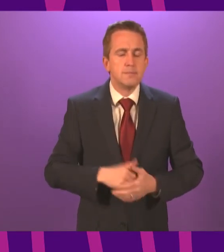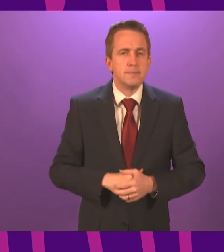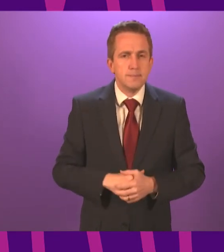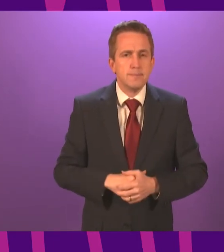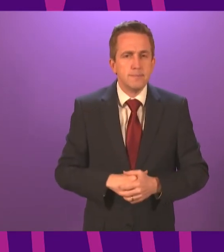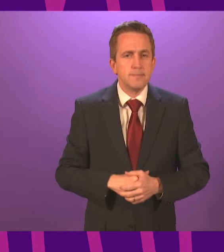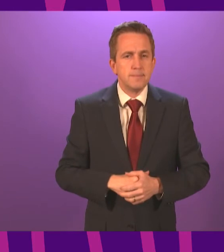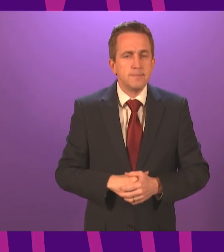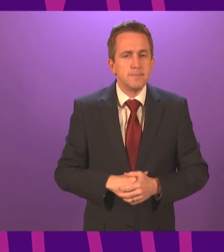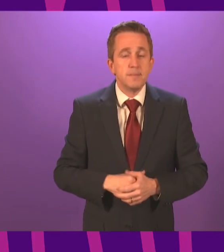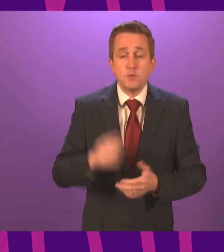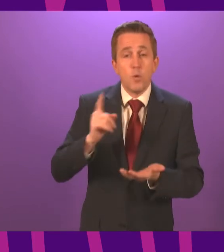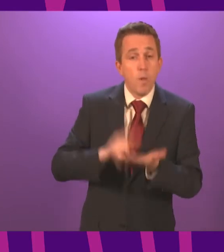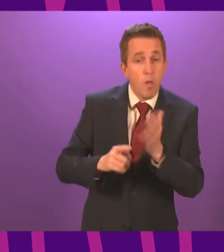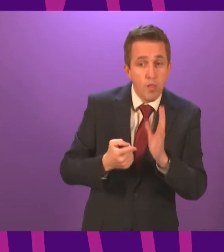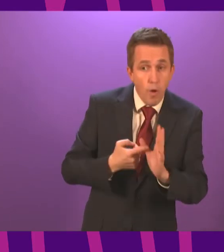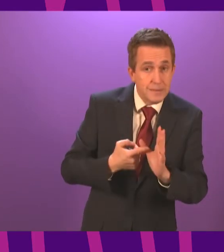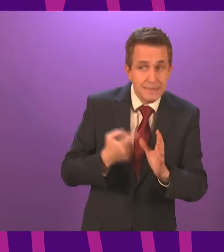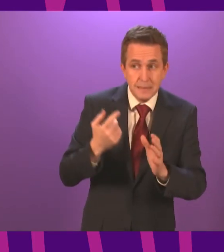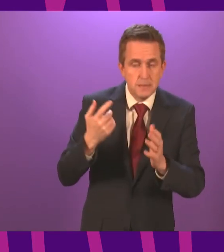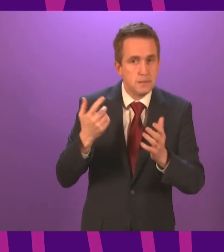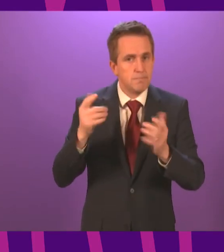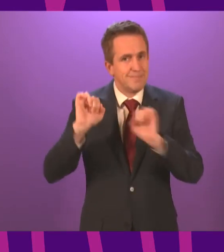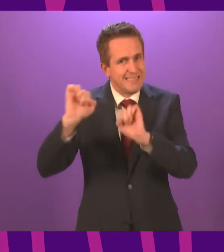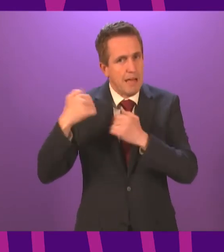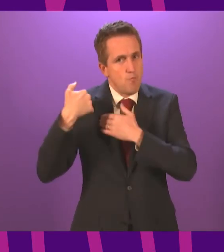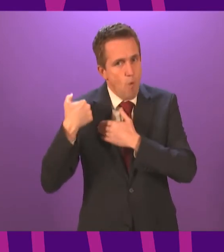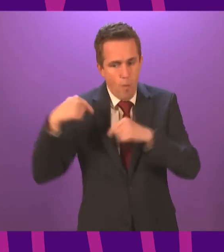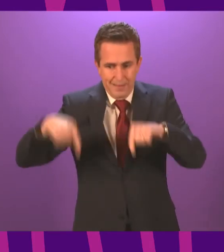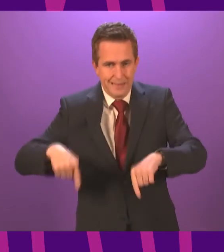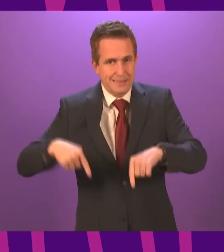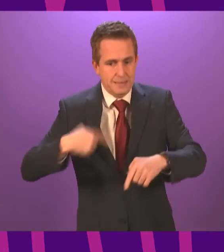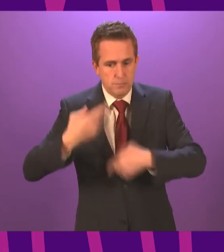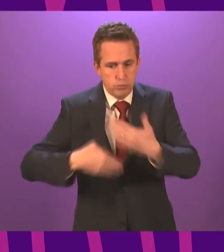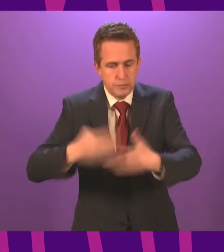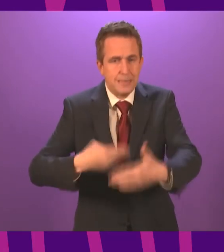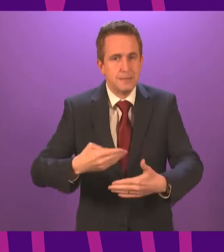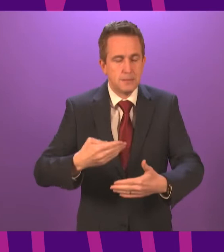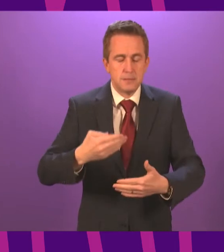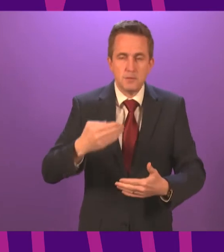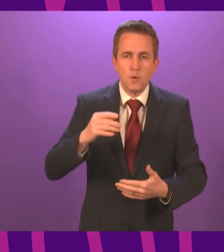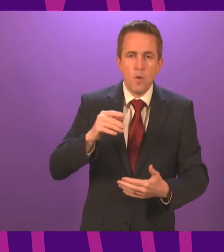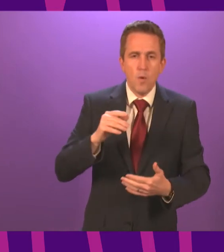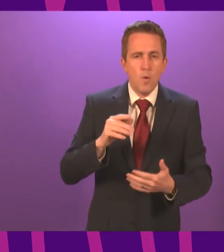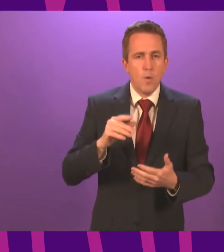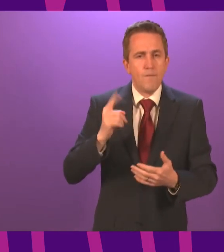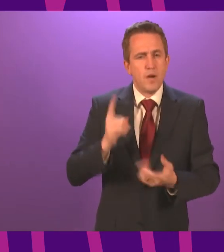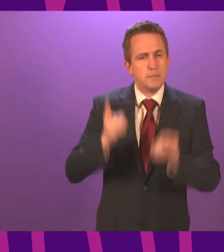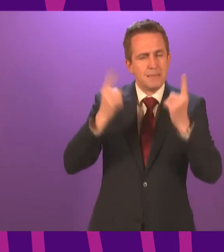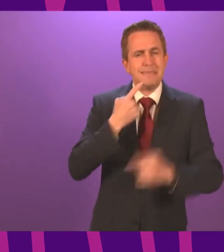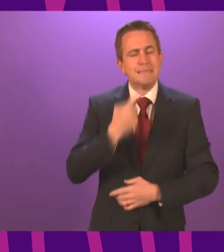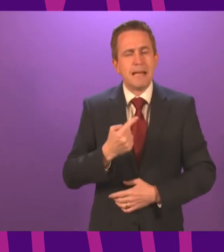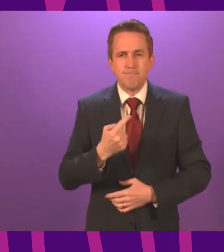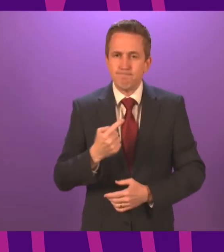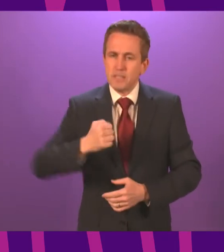say a quick word about the role of local authorities in this process. While the First Minister has been clear that decisions sit with Scottish Government, it is important